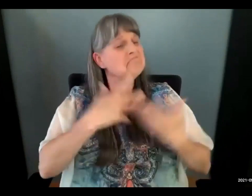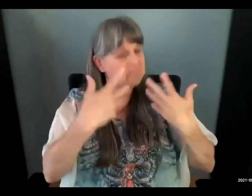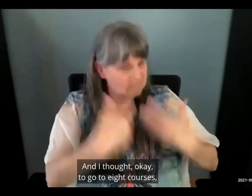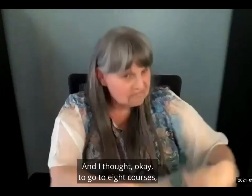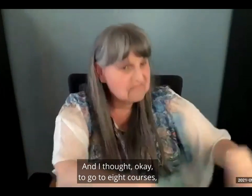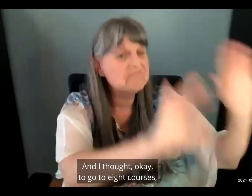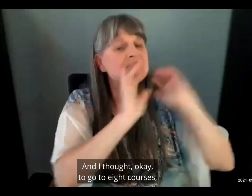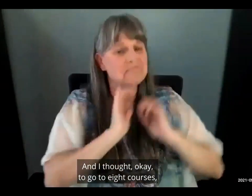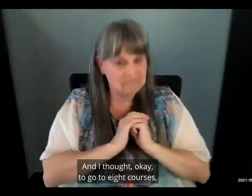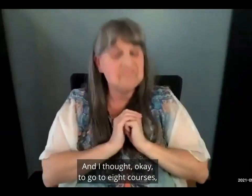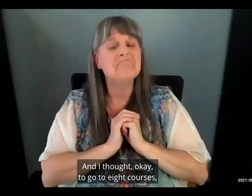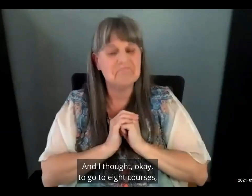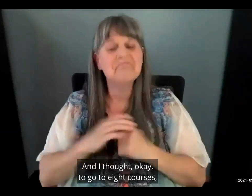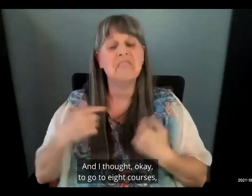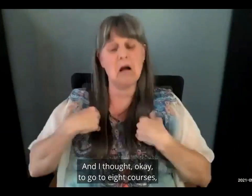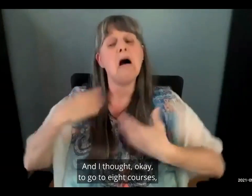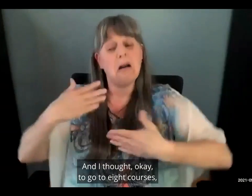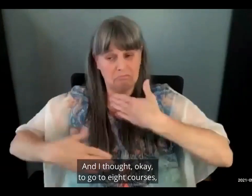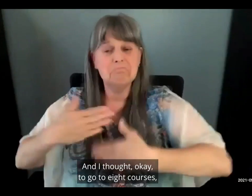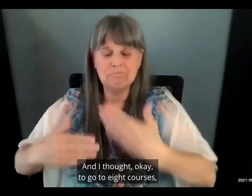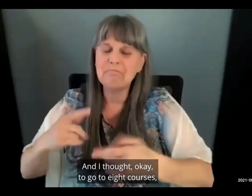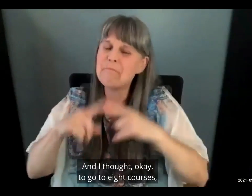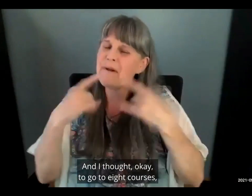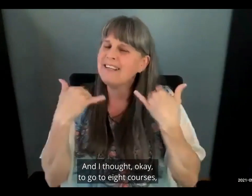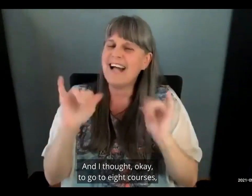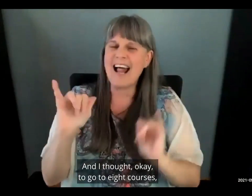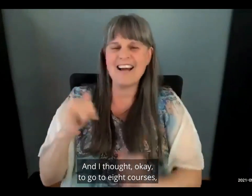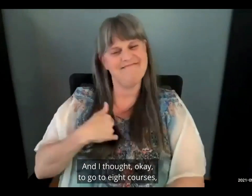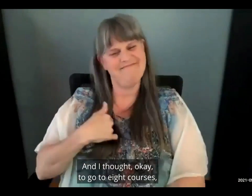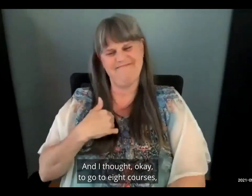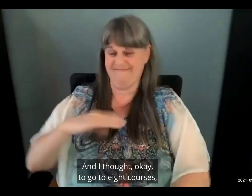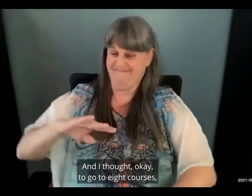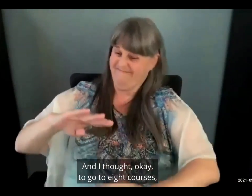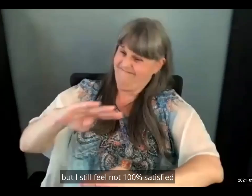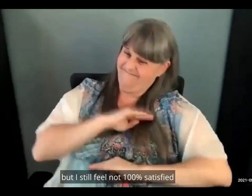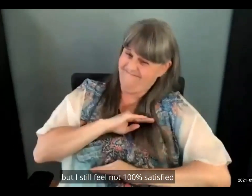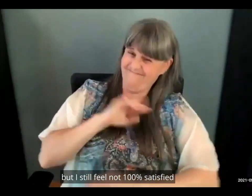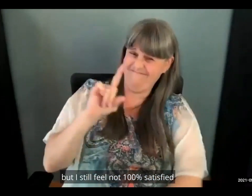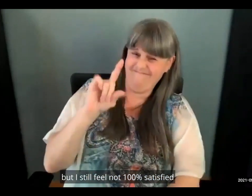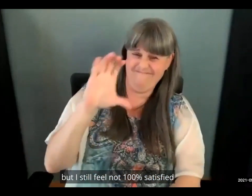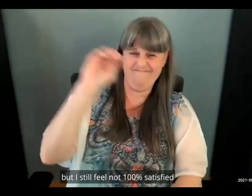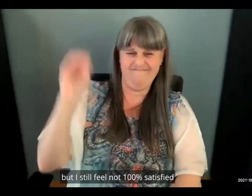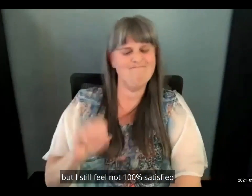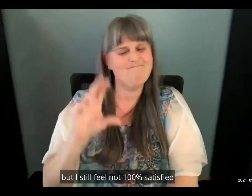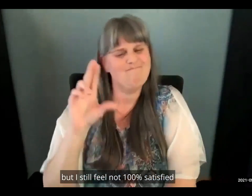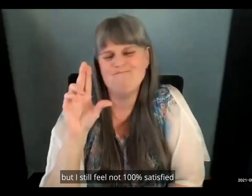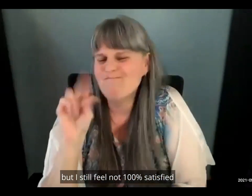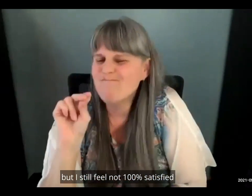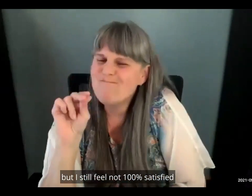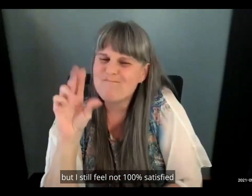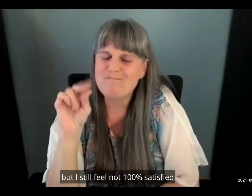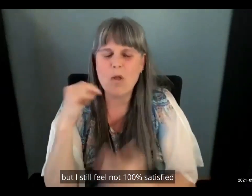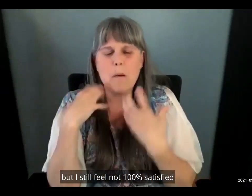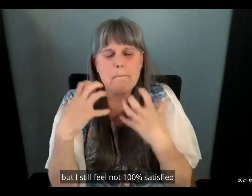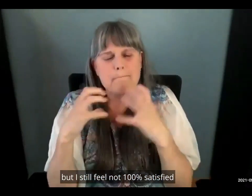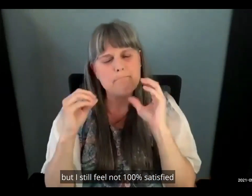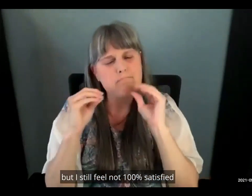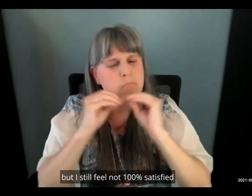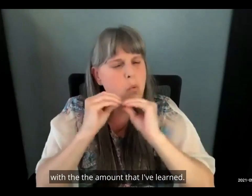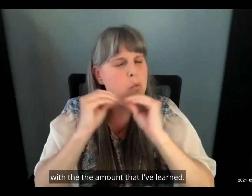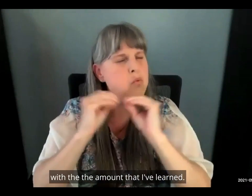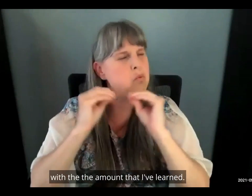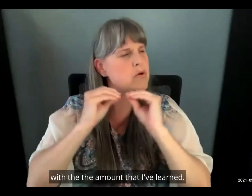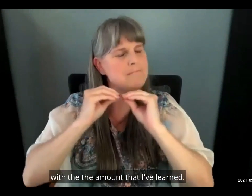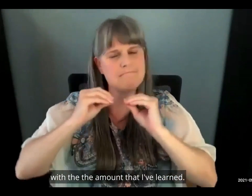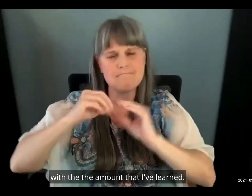know, and I thought, okay, to go to 8 courses. But I still feel not 100%